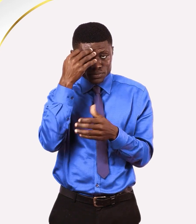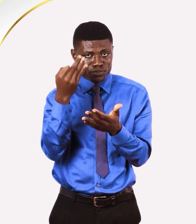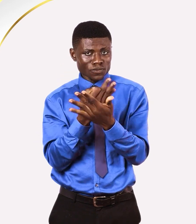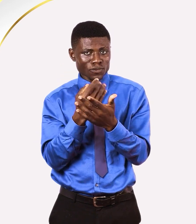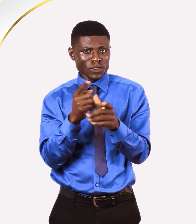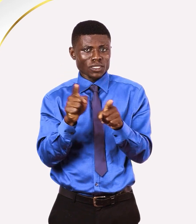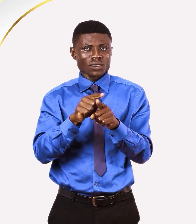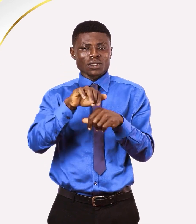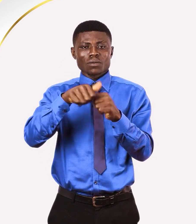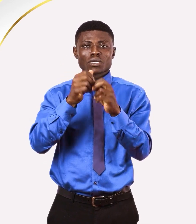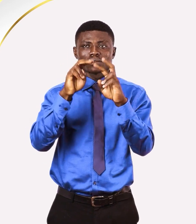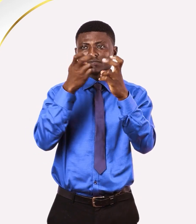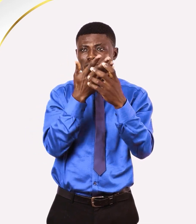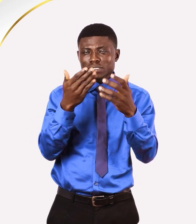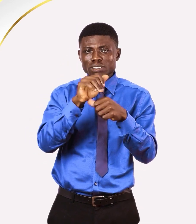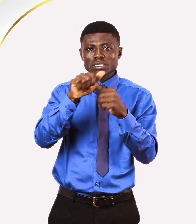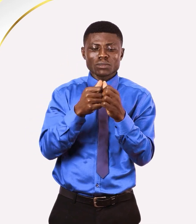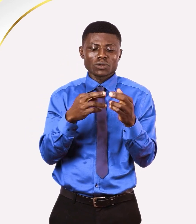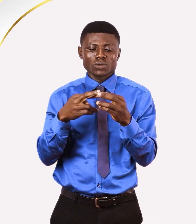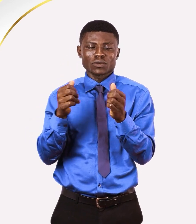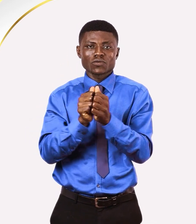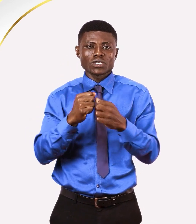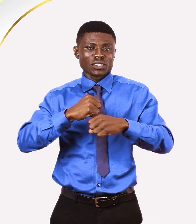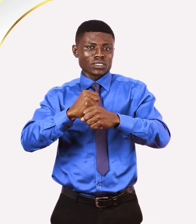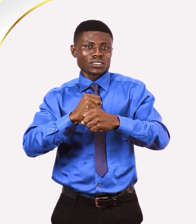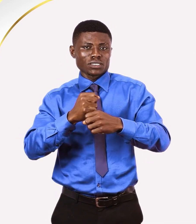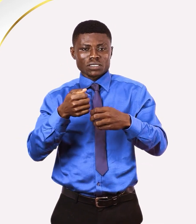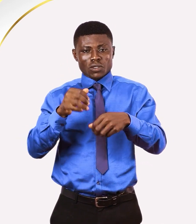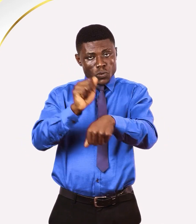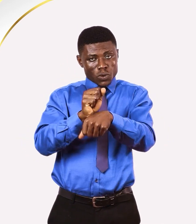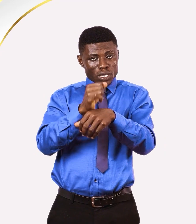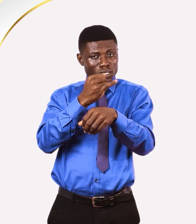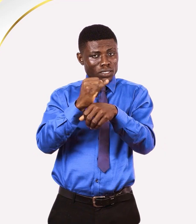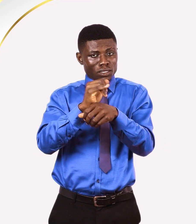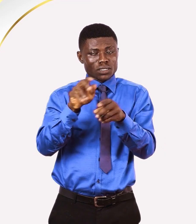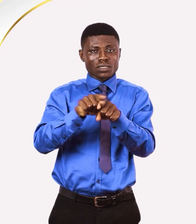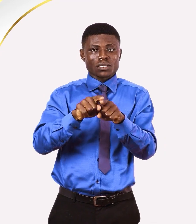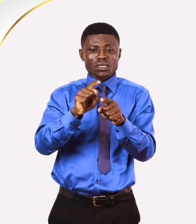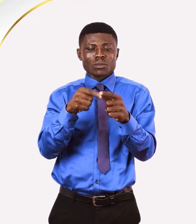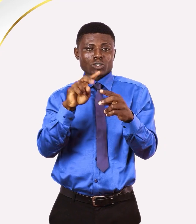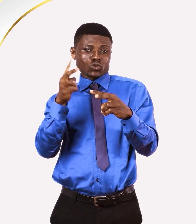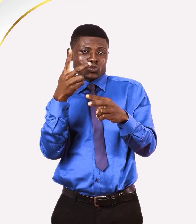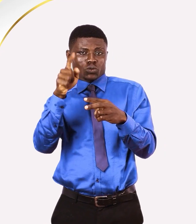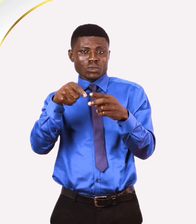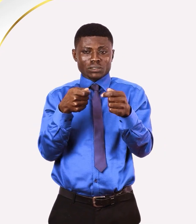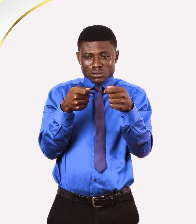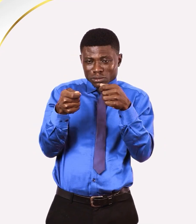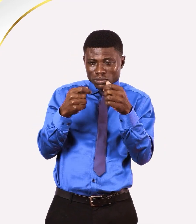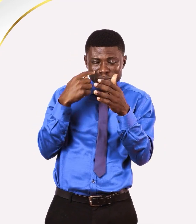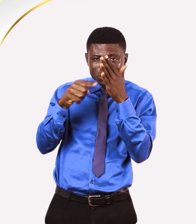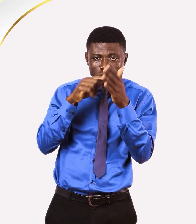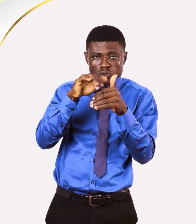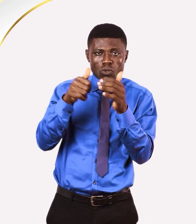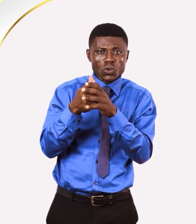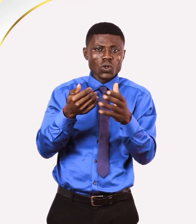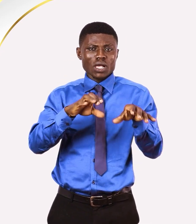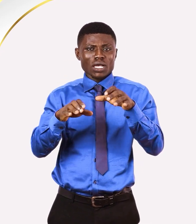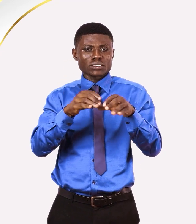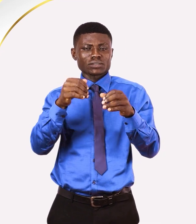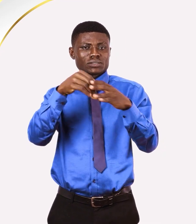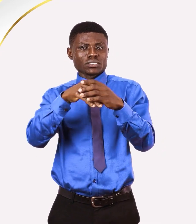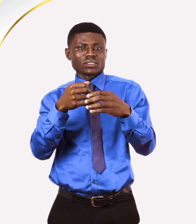of Finance on matters relating to the securities industry. 2. maintains surveillance over activities